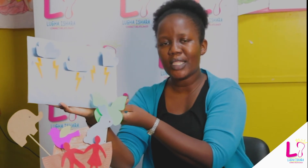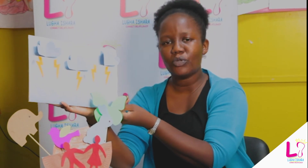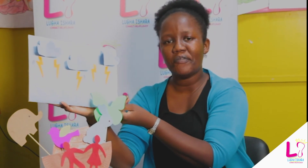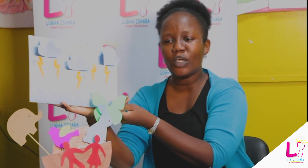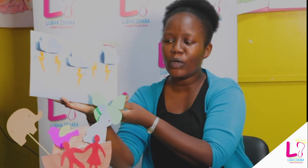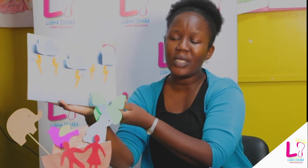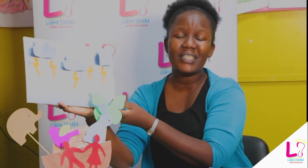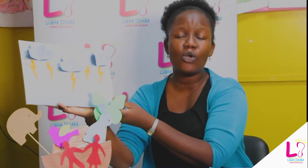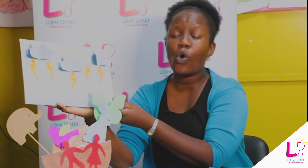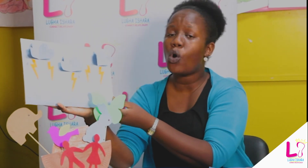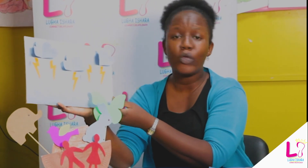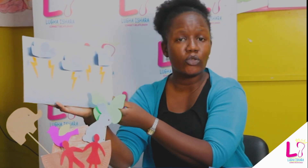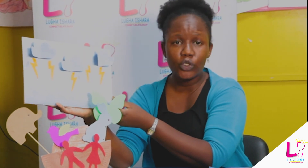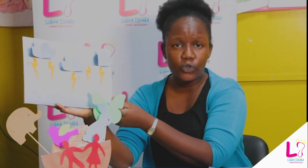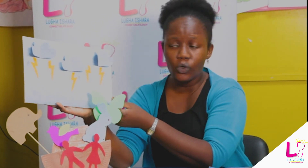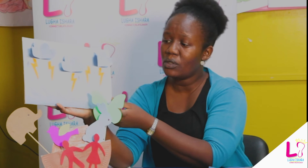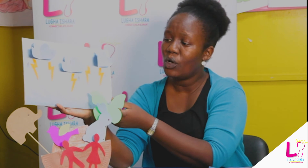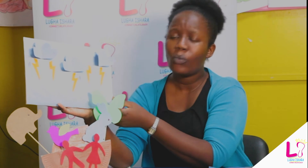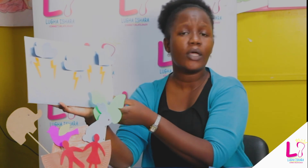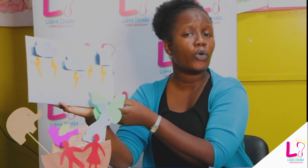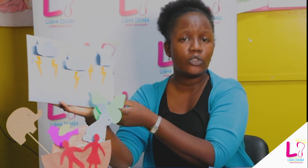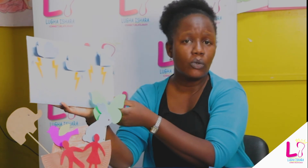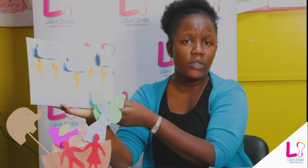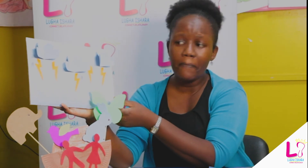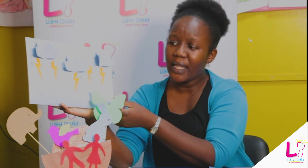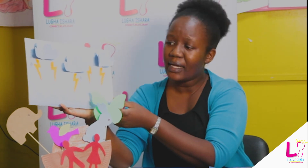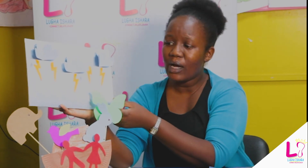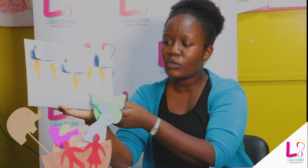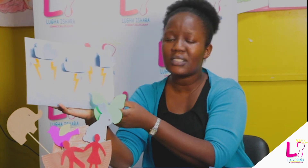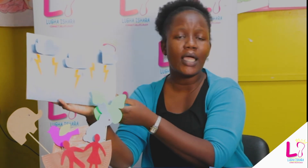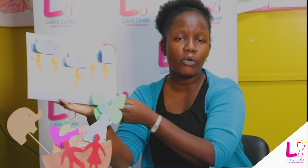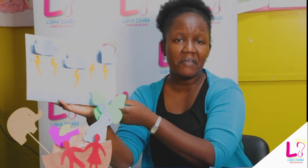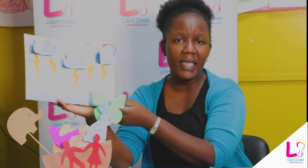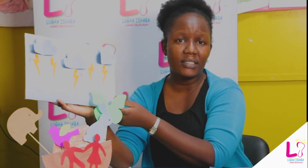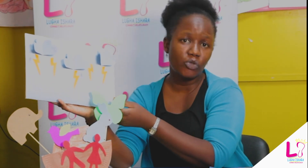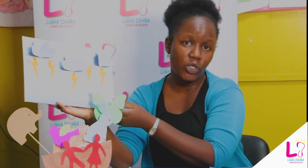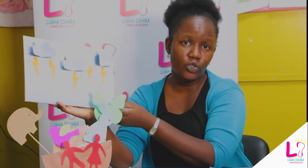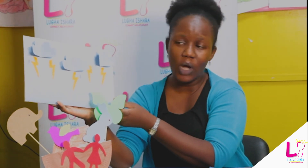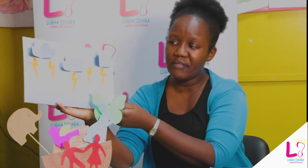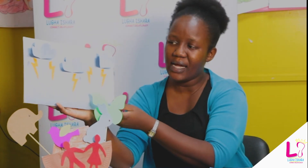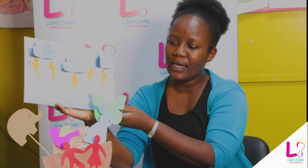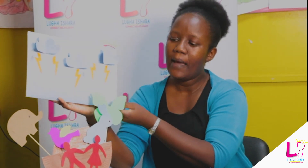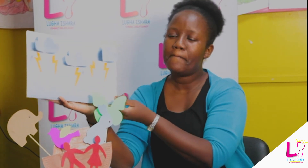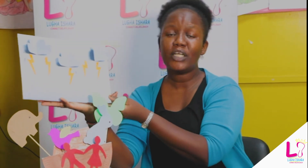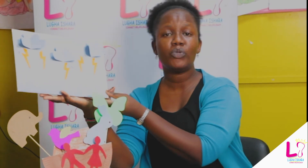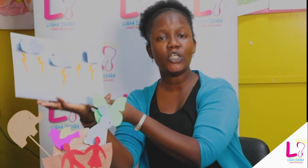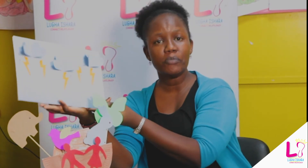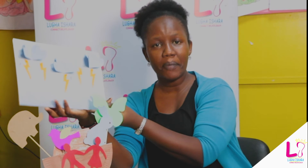we are feeling when we are staying home, without going to school, without going to the playgrounds, and whatever else that we wish to have done. But we need to be